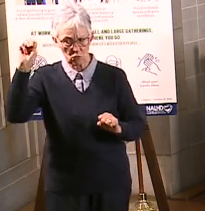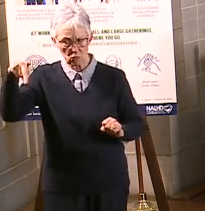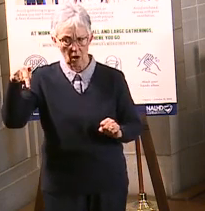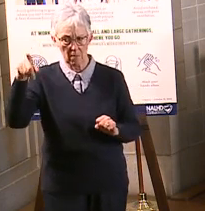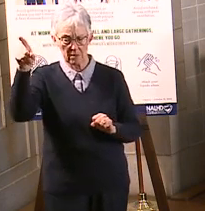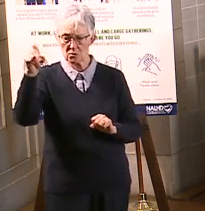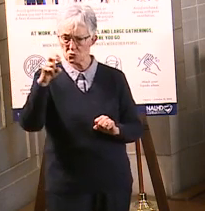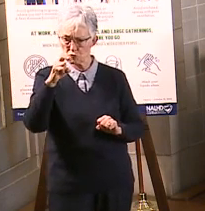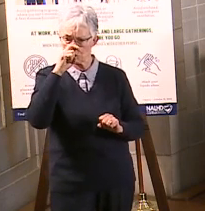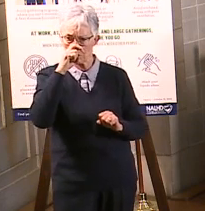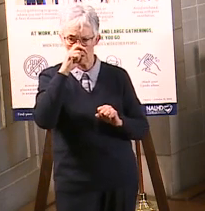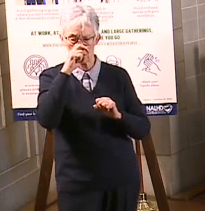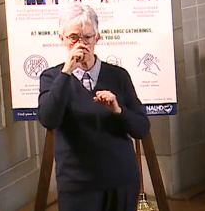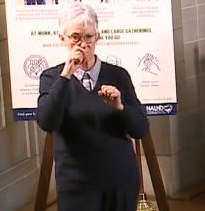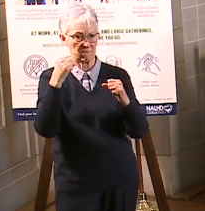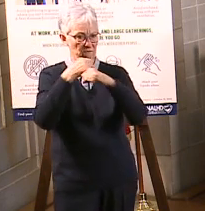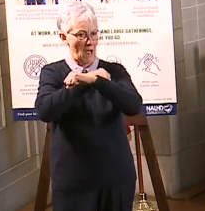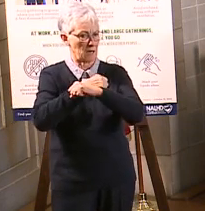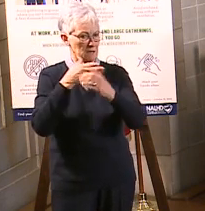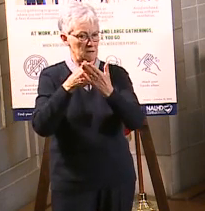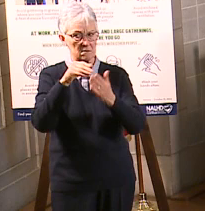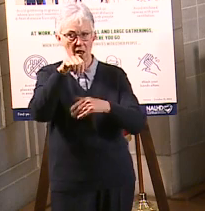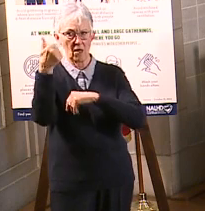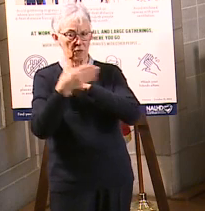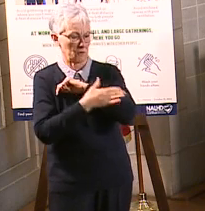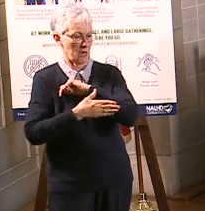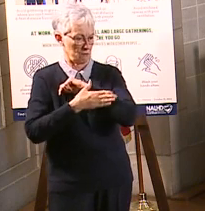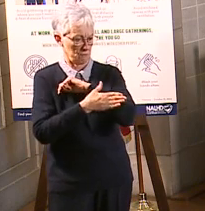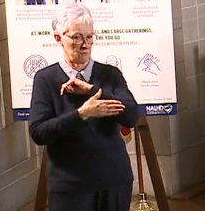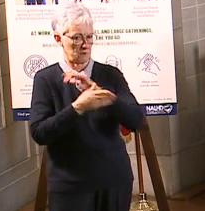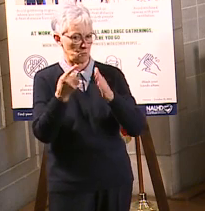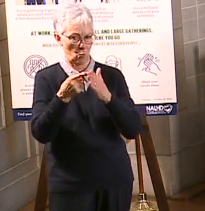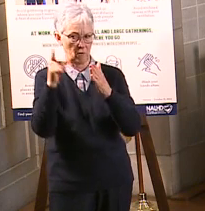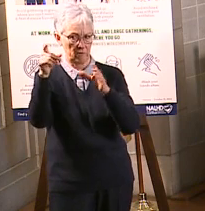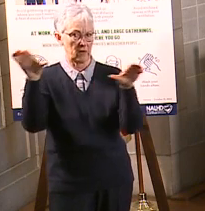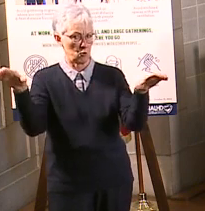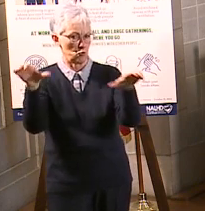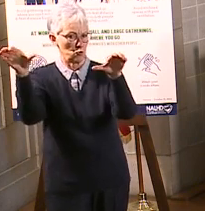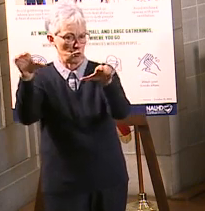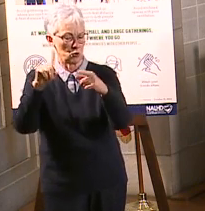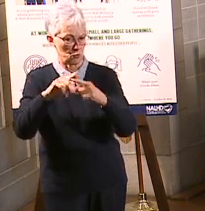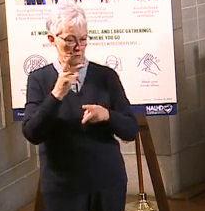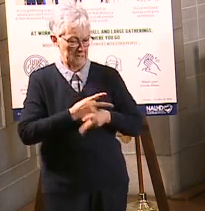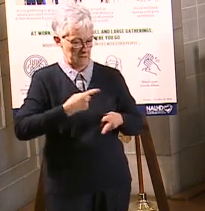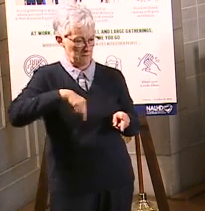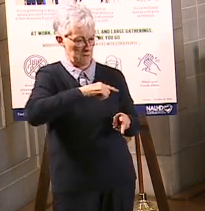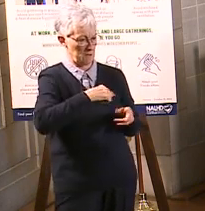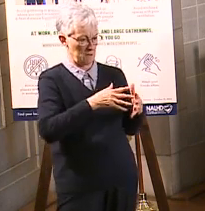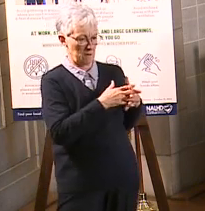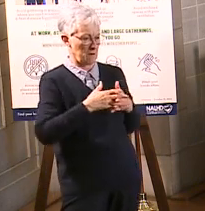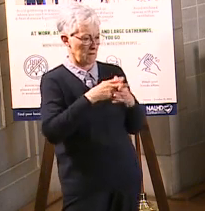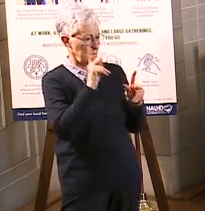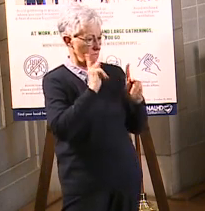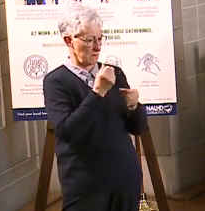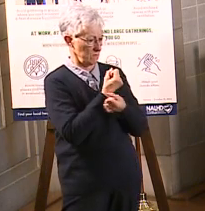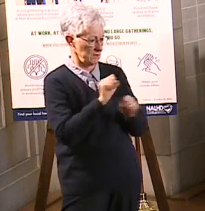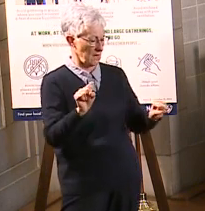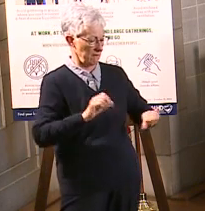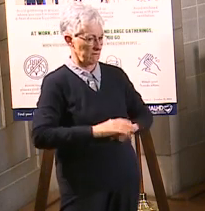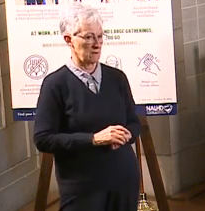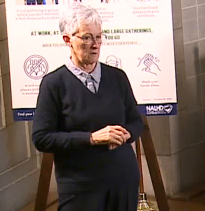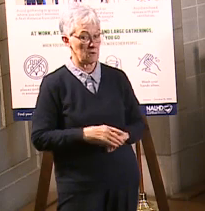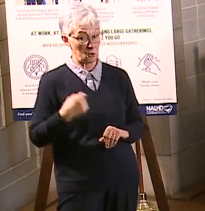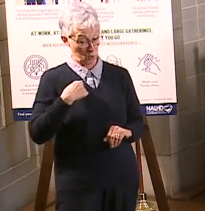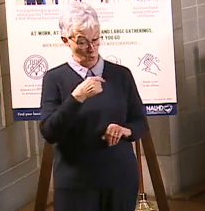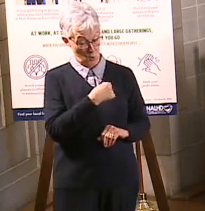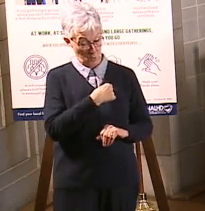that reduce the energy costs for families all across this country. I think those are the things, the types of policies that we as the GOP